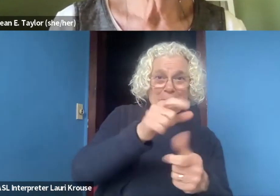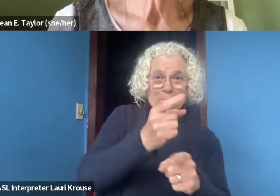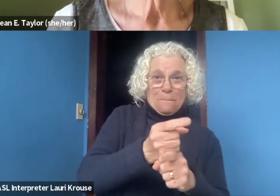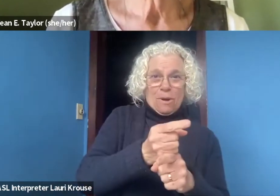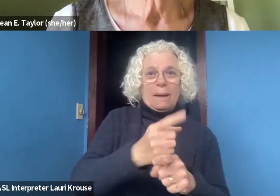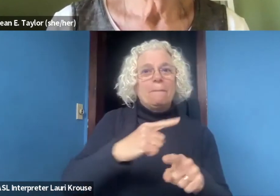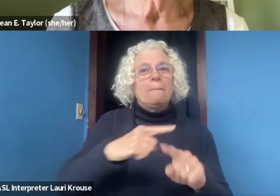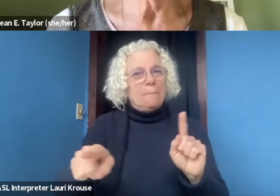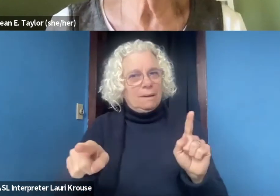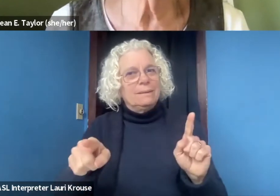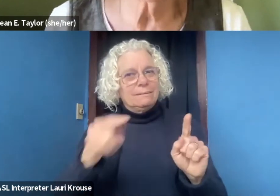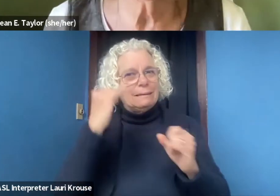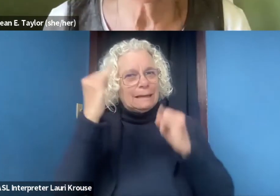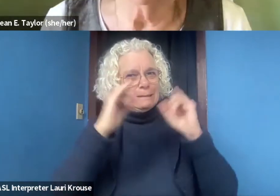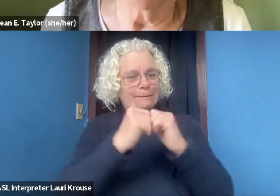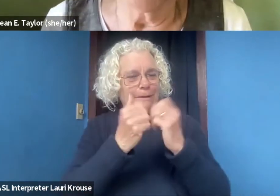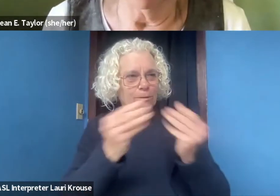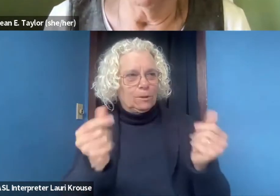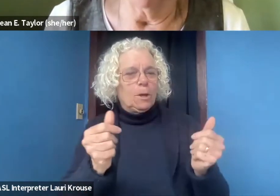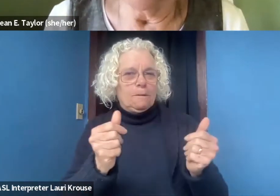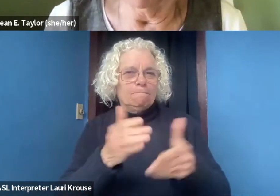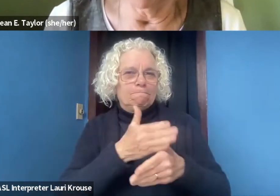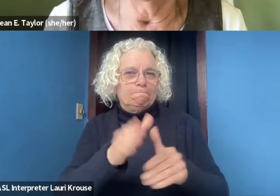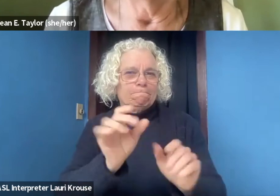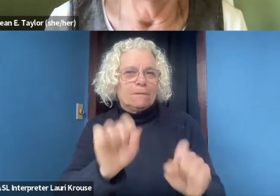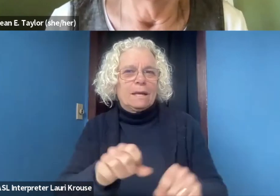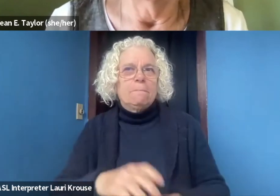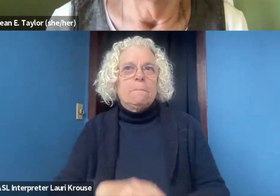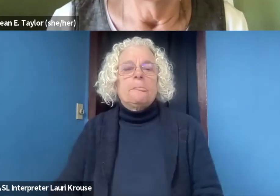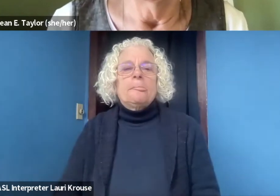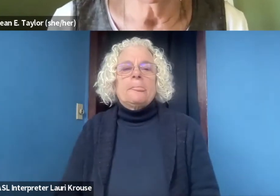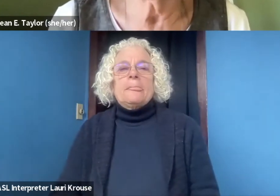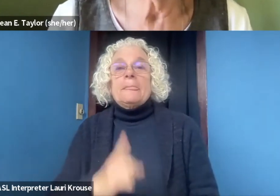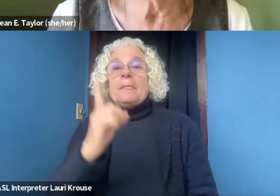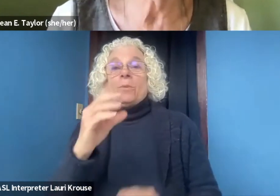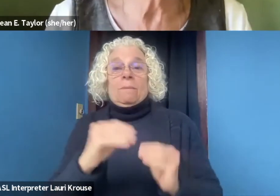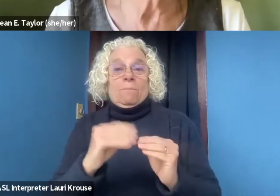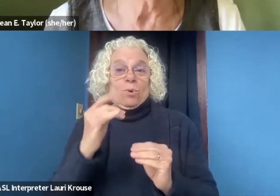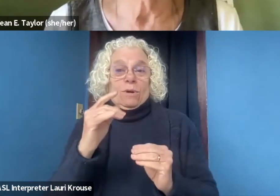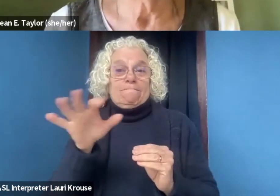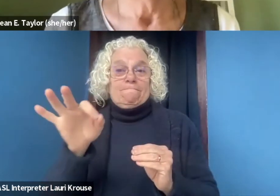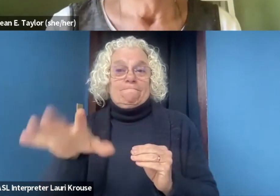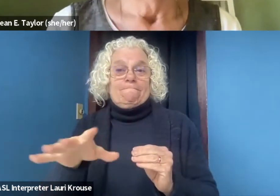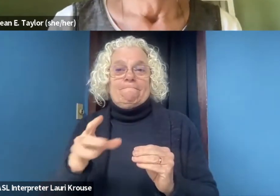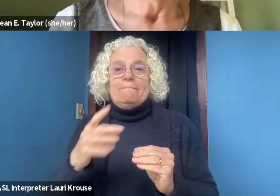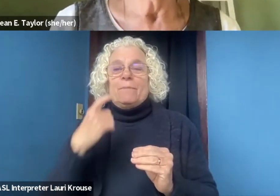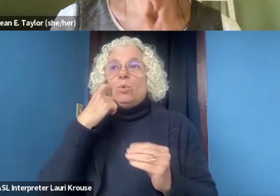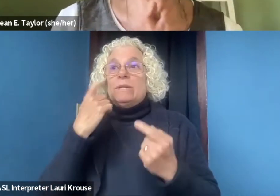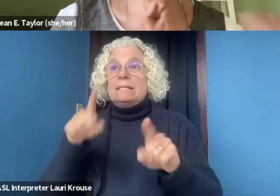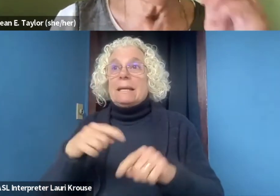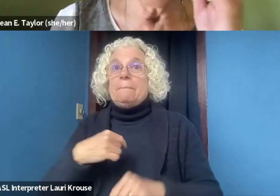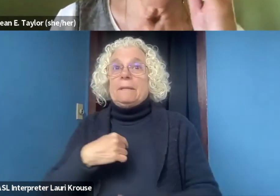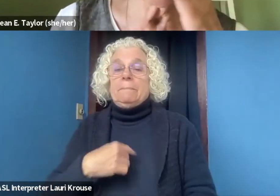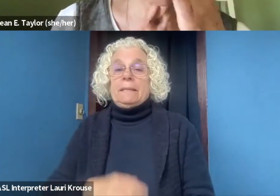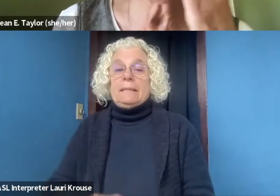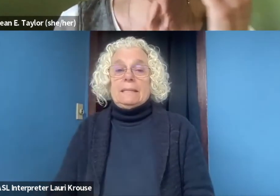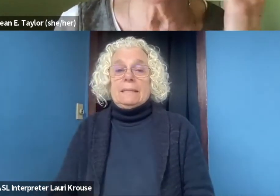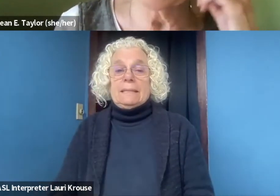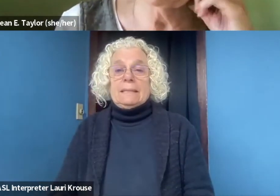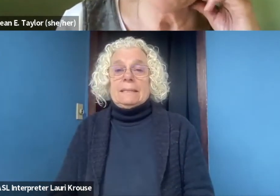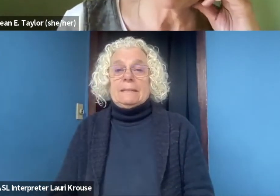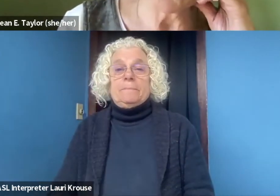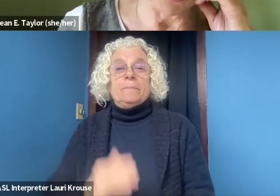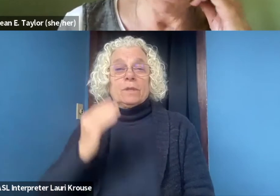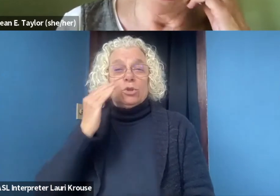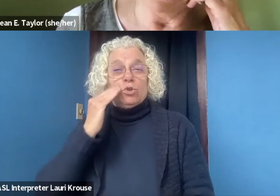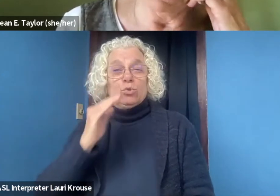One other thing that I will just share with you, something that's happened to me. I don't know if you don't know who the wonderful